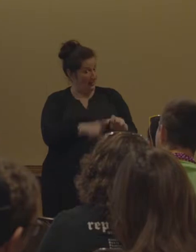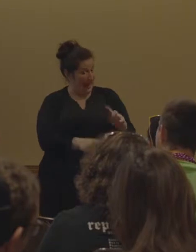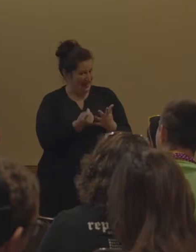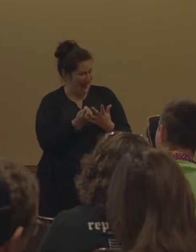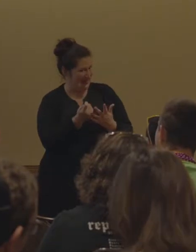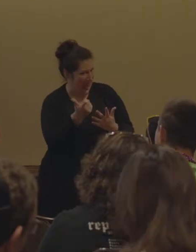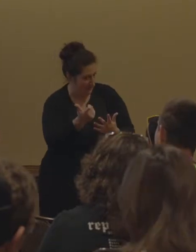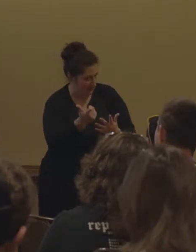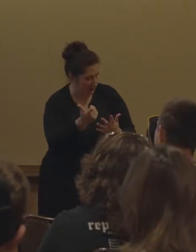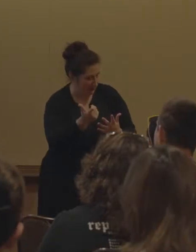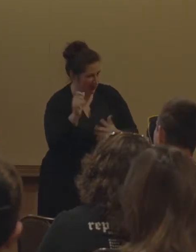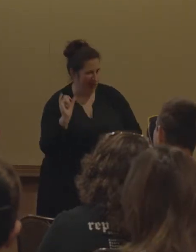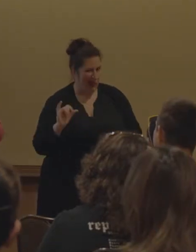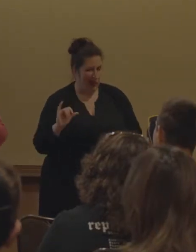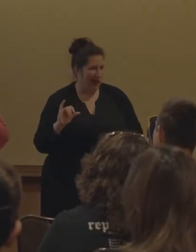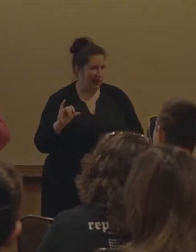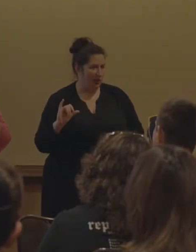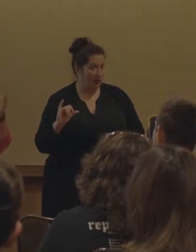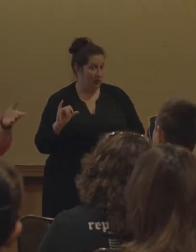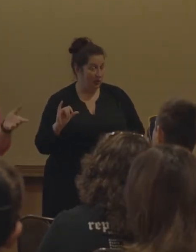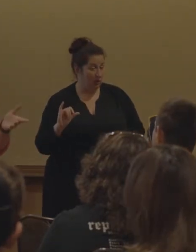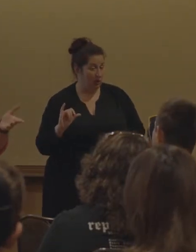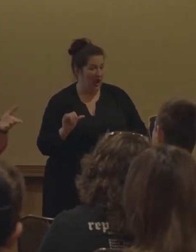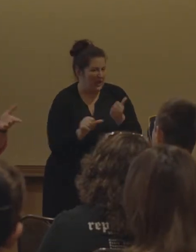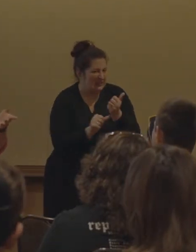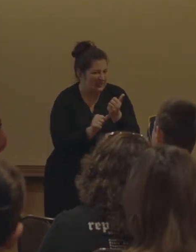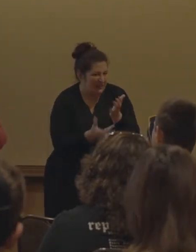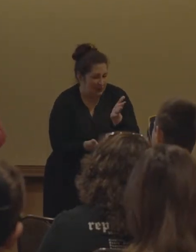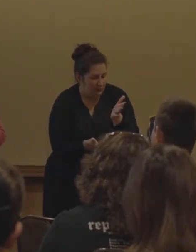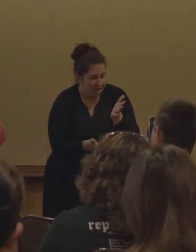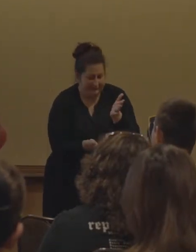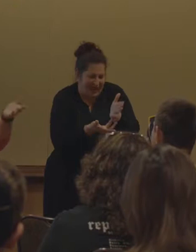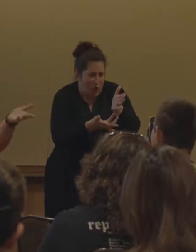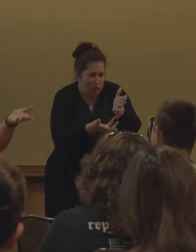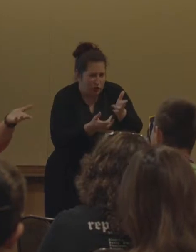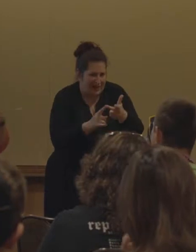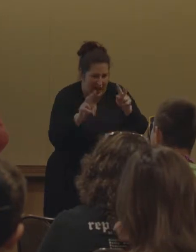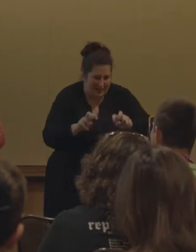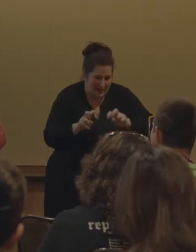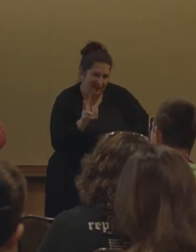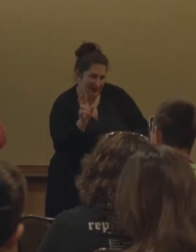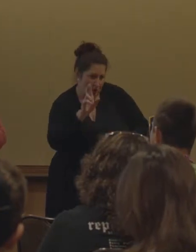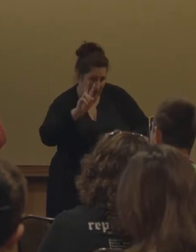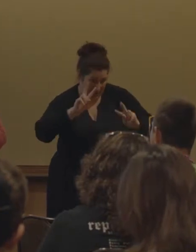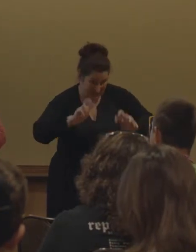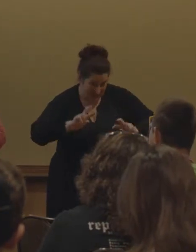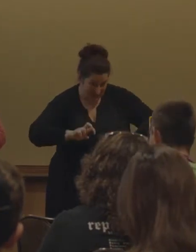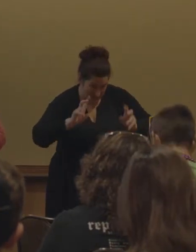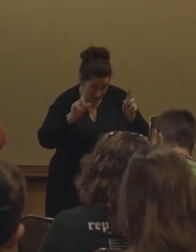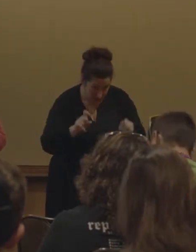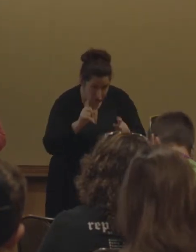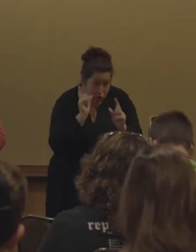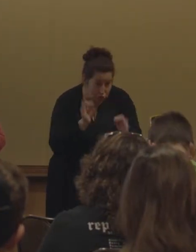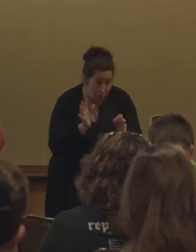exempt, like assistive technology, assessments, vocational assessments to determine, you know,